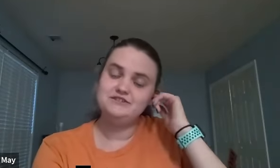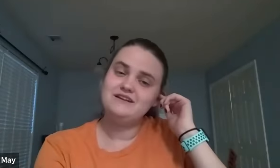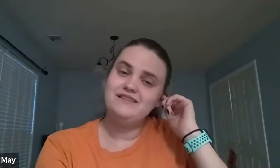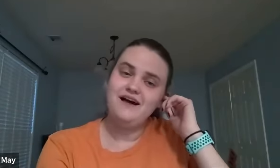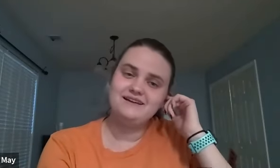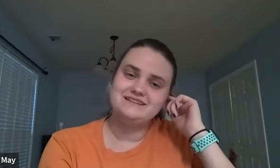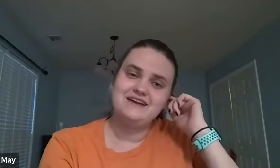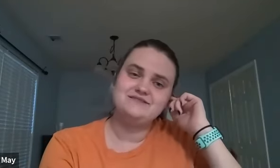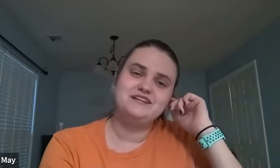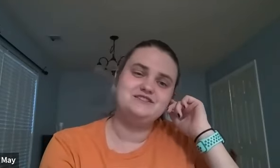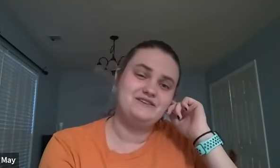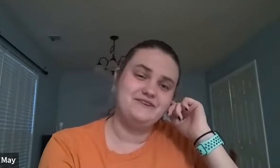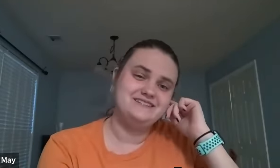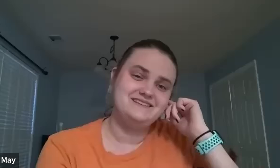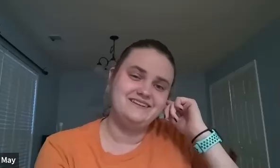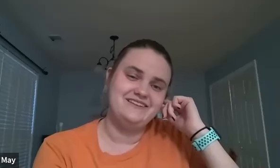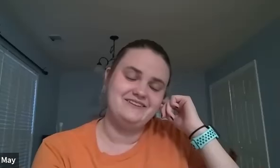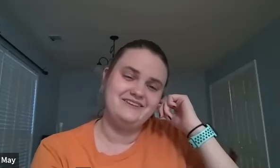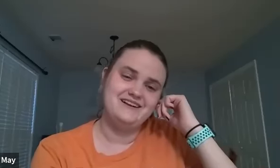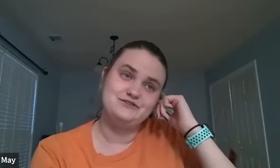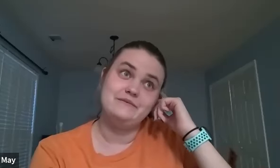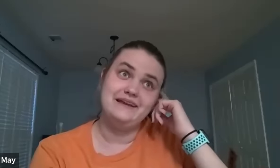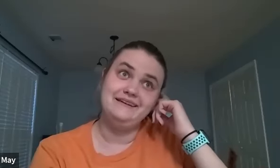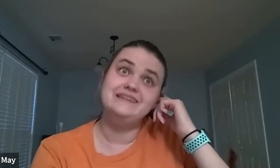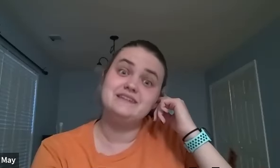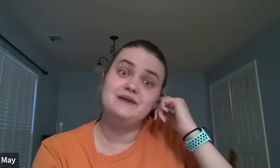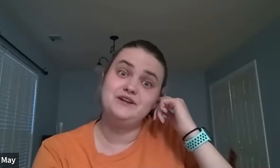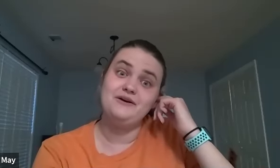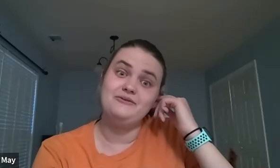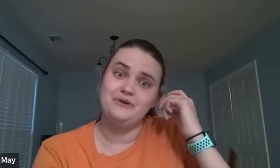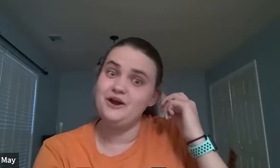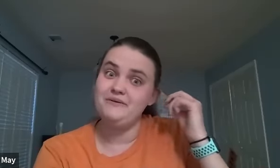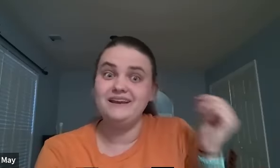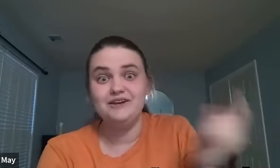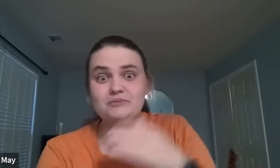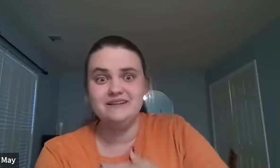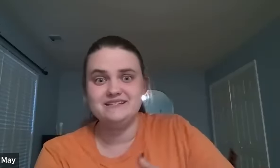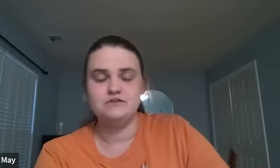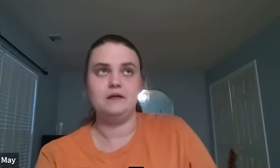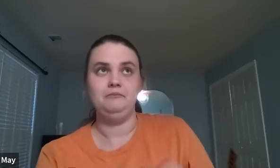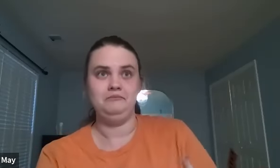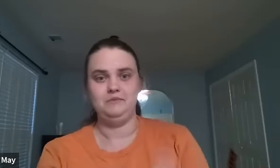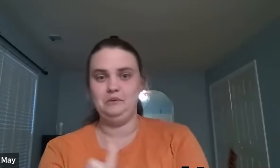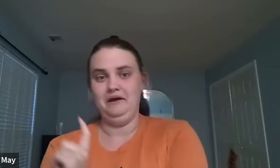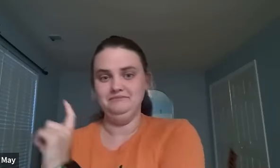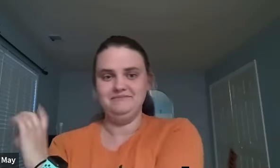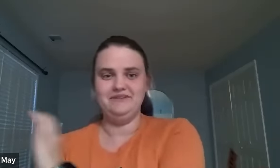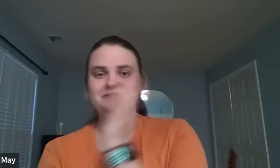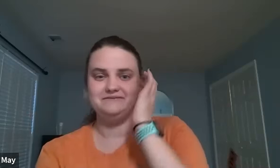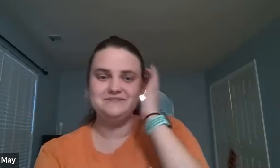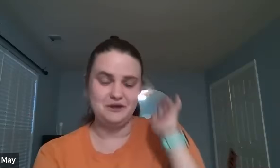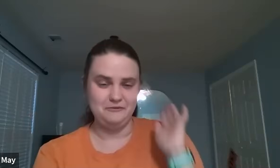do that a lot because I have some kids who act very silly and they're in the classroom. I'm like, it's time to go. We're going. Go, please. And they're like, okay. And they'll leave. So